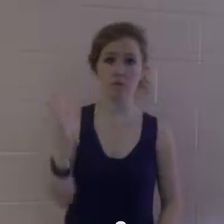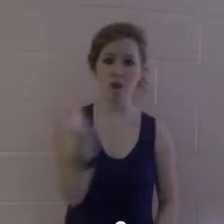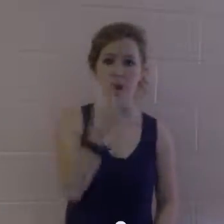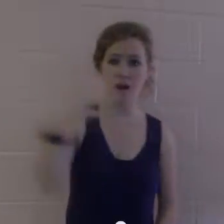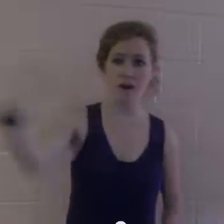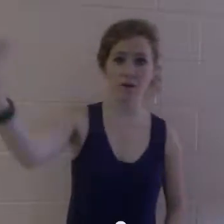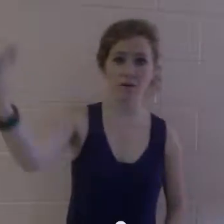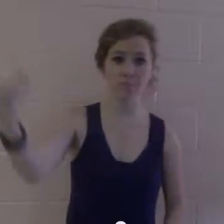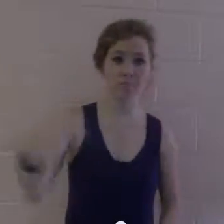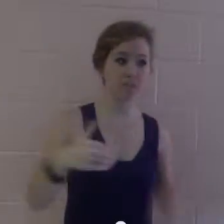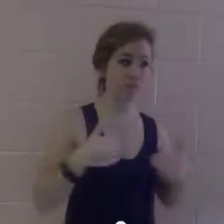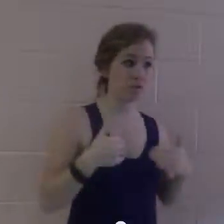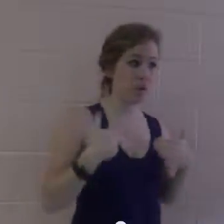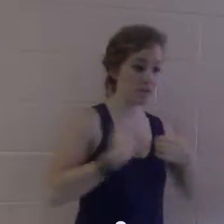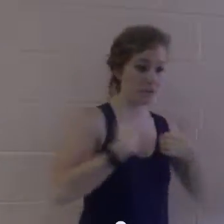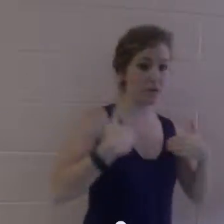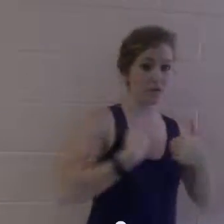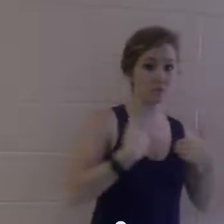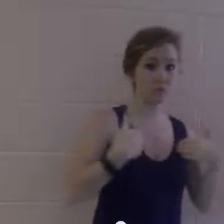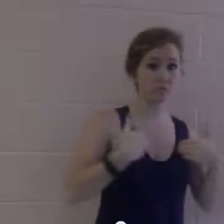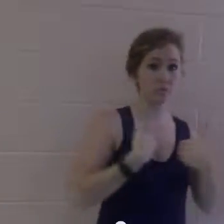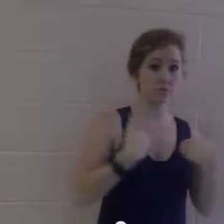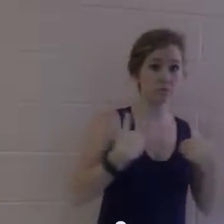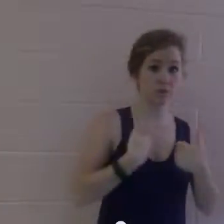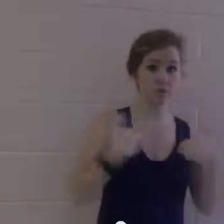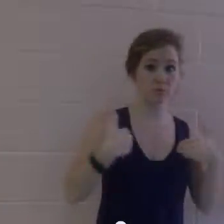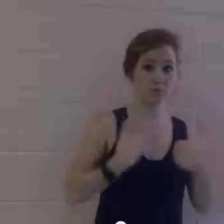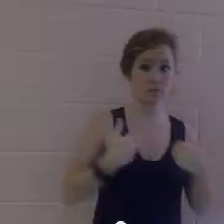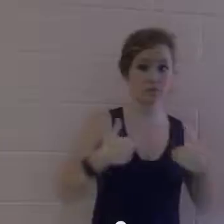Of growing up wild.